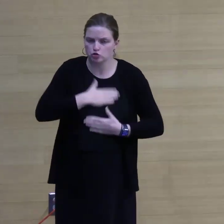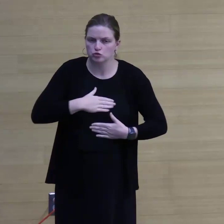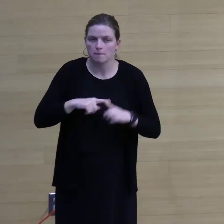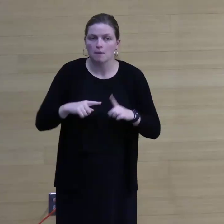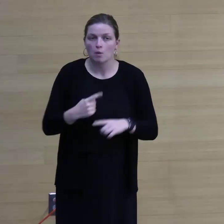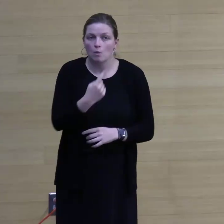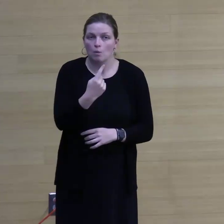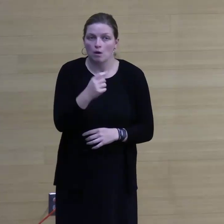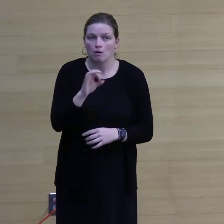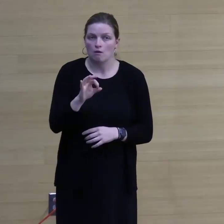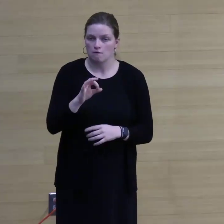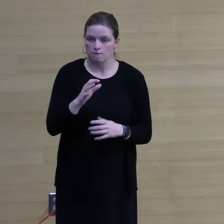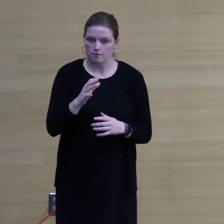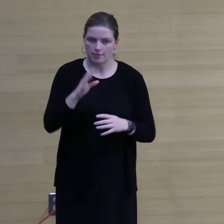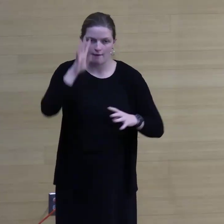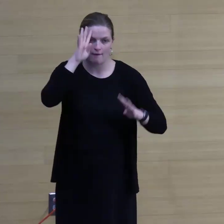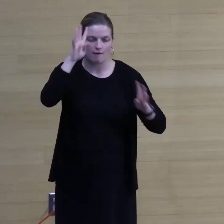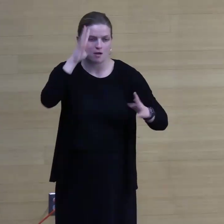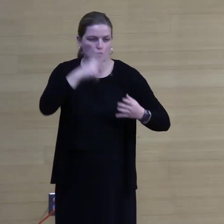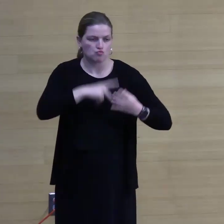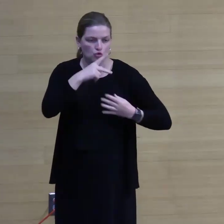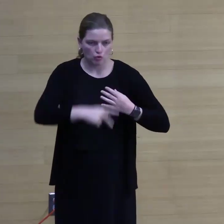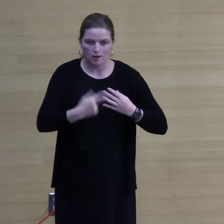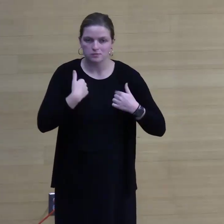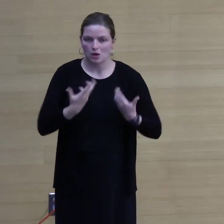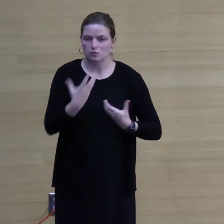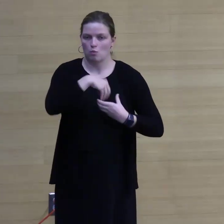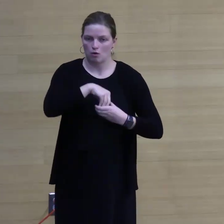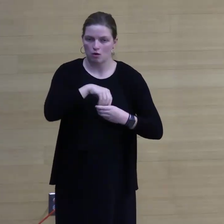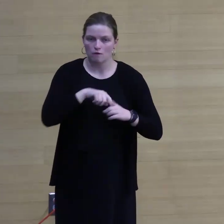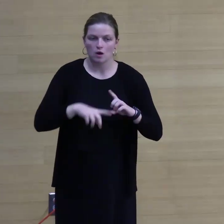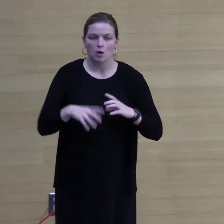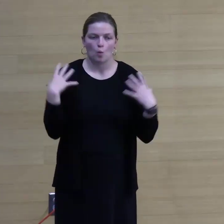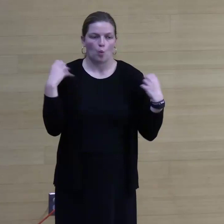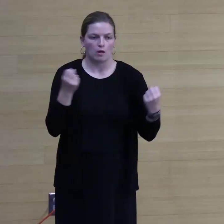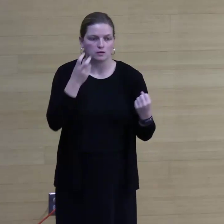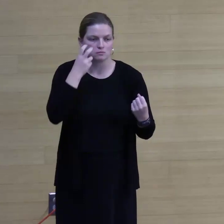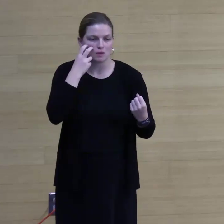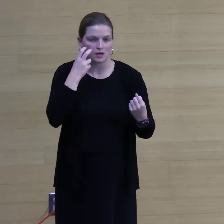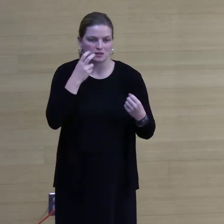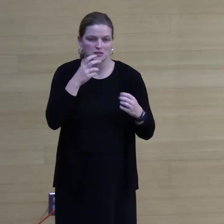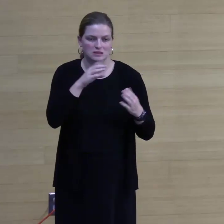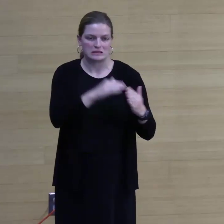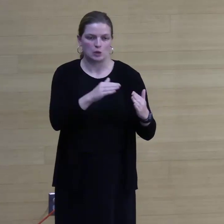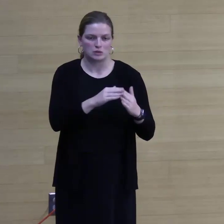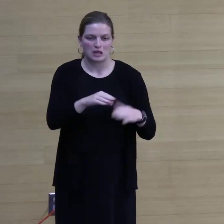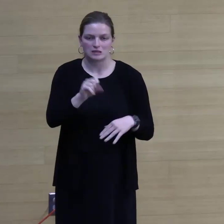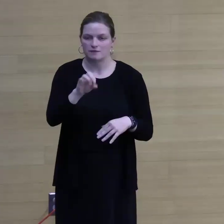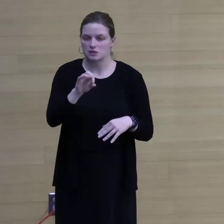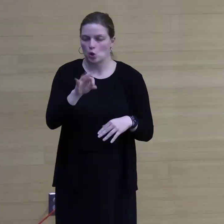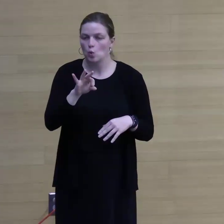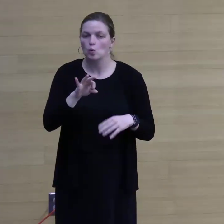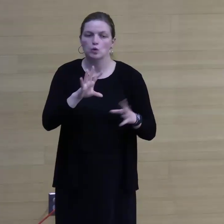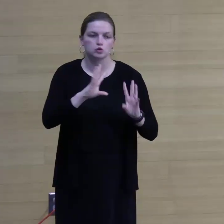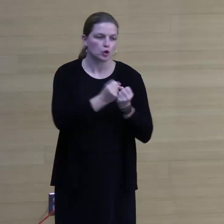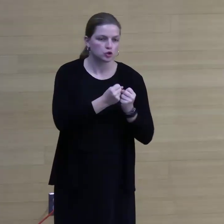one of the innovative programs I was doing while at a blindness agency downtown San Francisco was workshops on